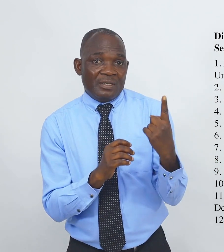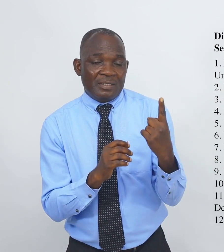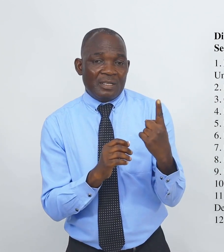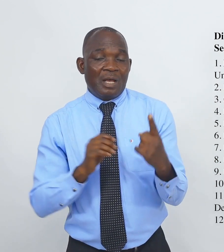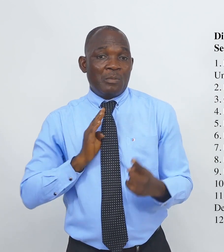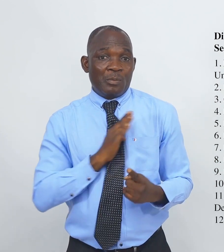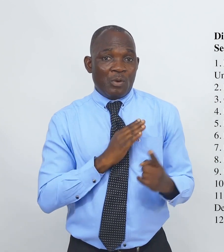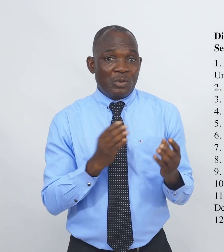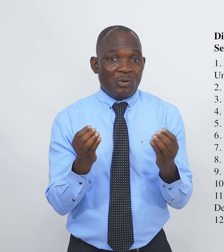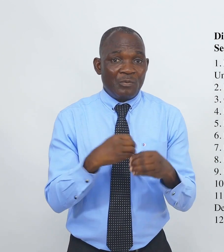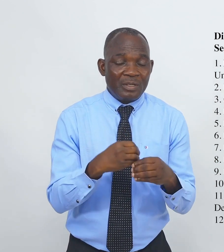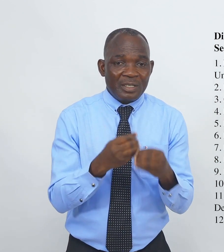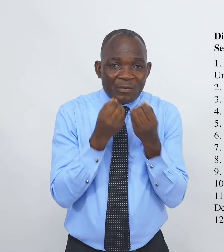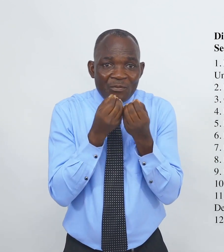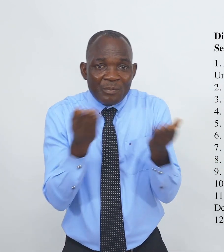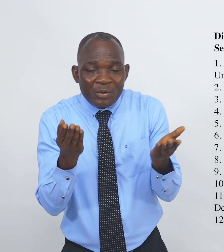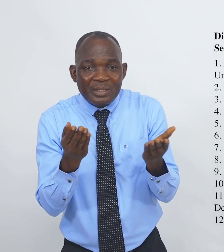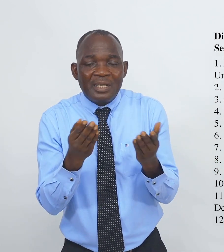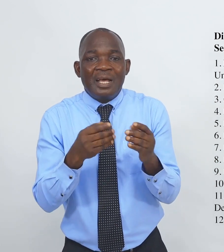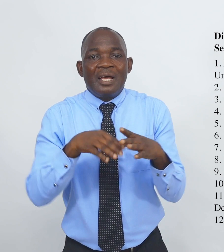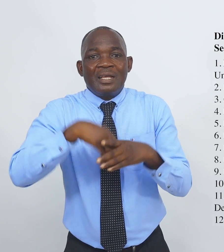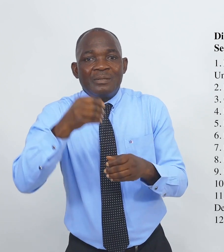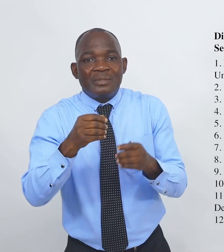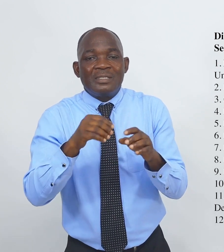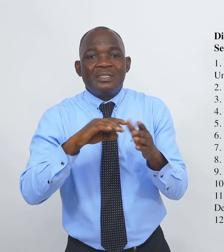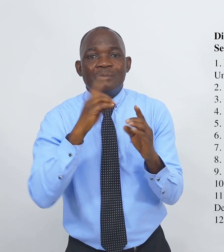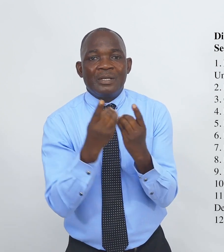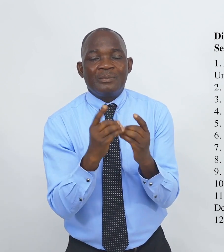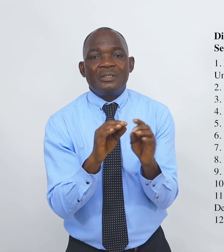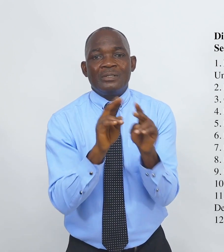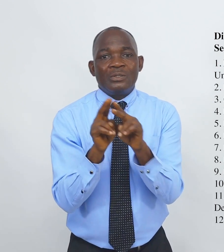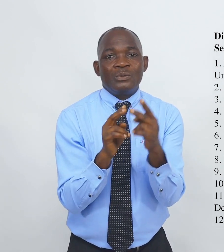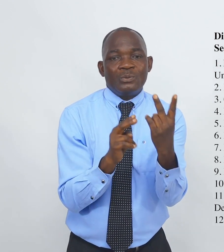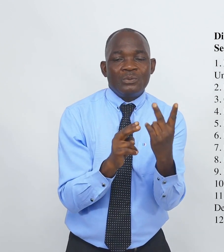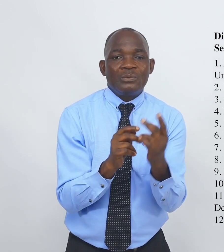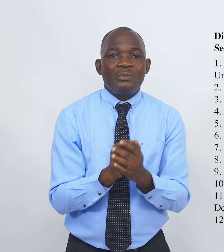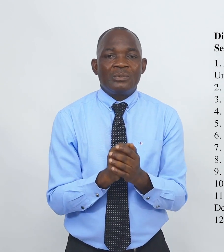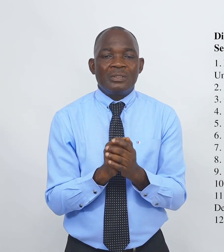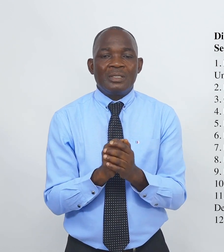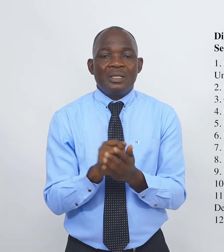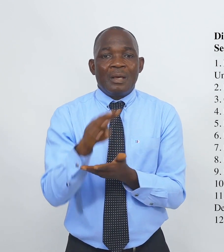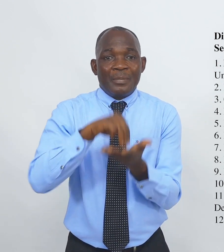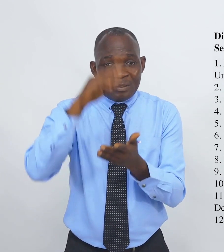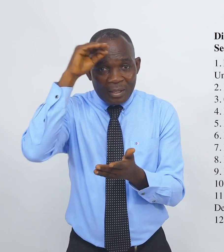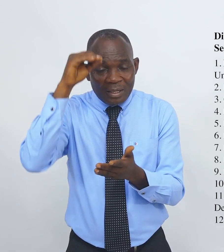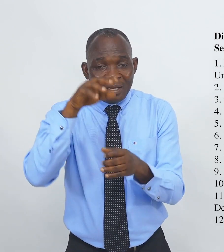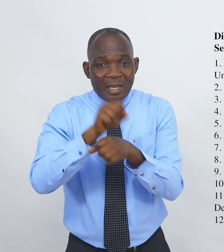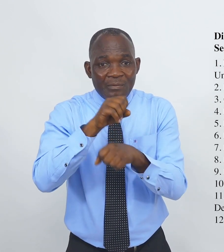Board Secretariat, Information and External Affairs Unit. 2. Broker-Dealers and Advisors